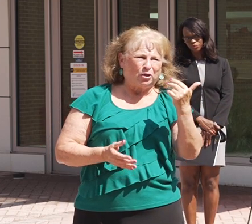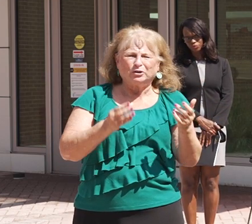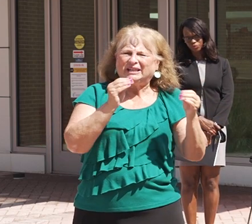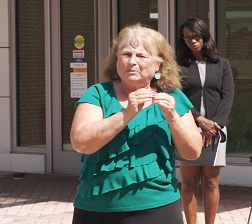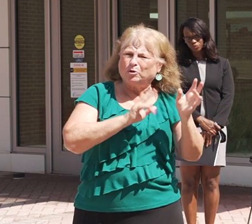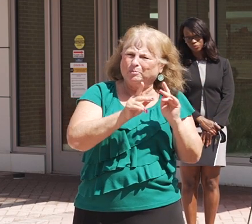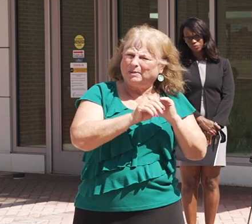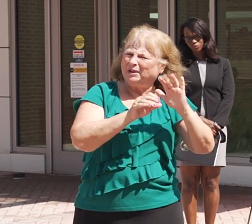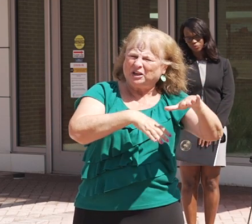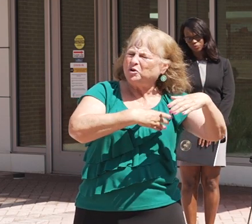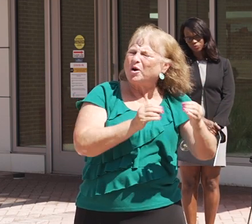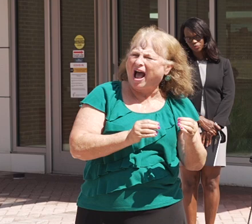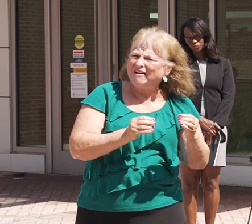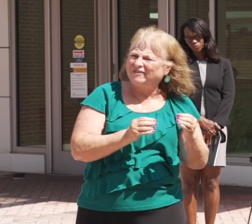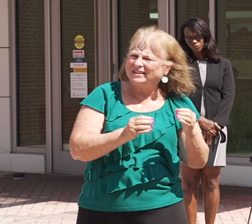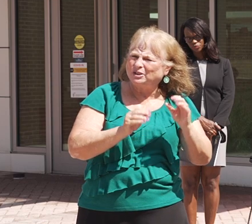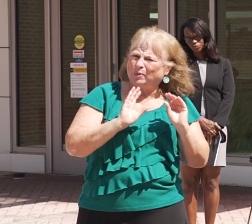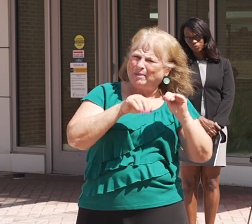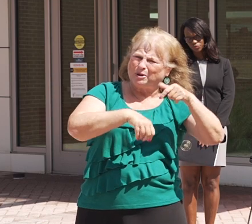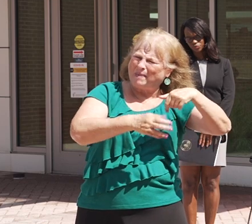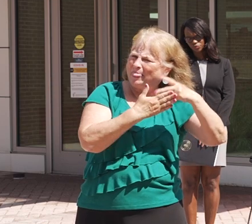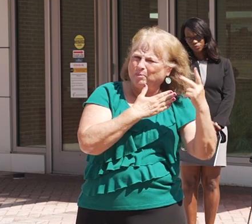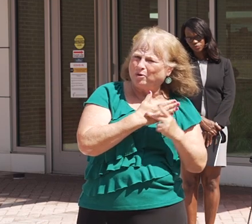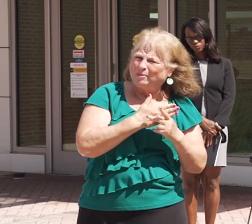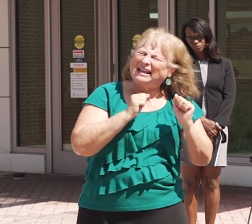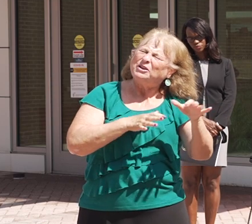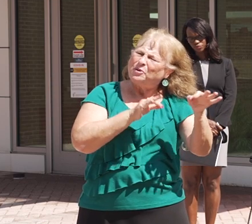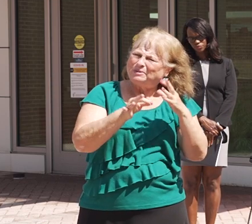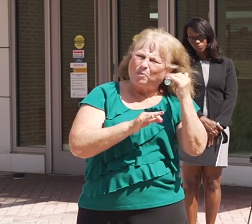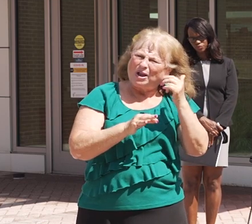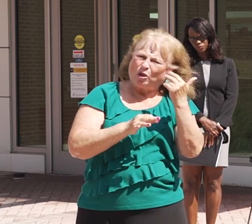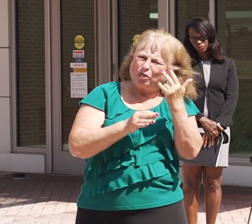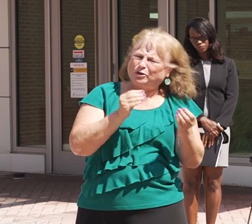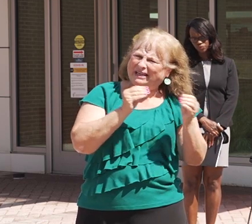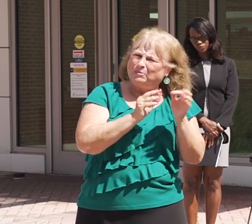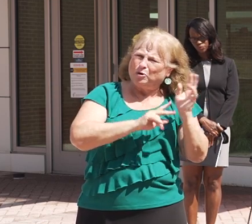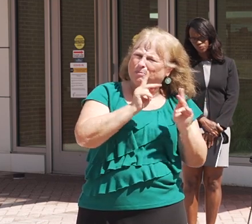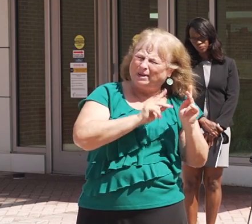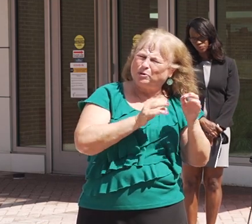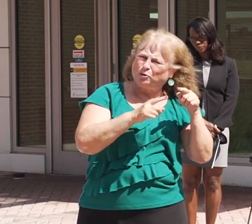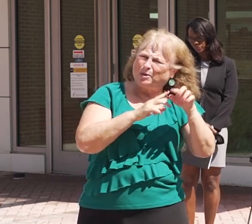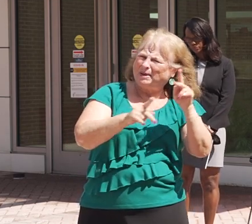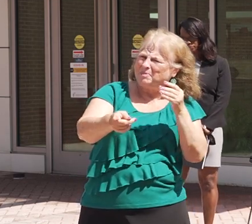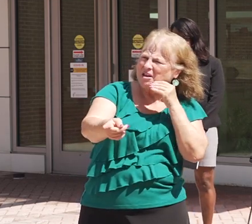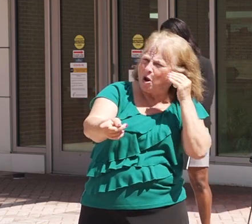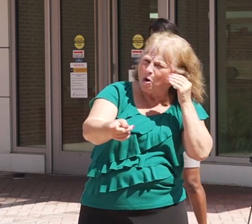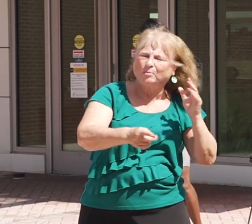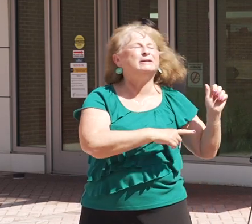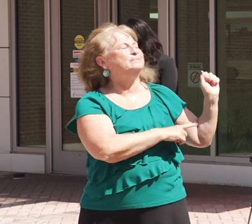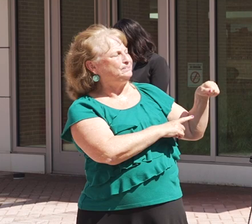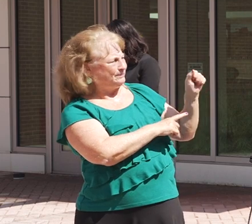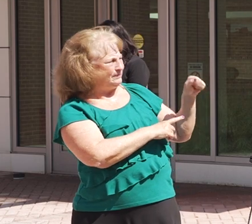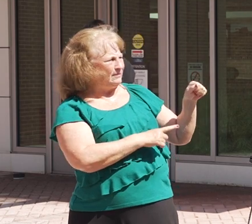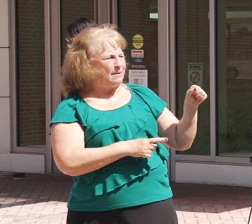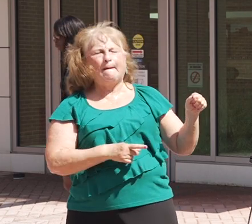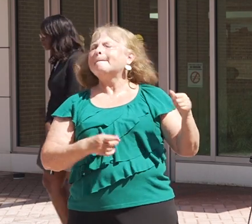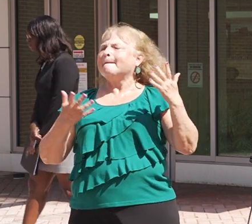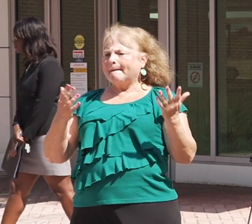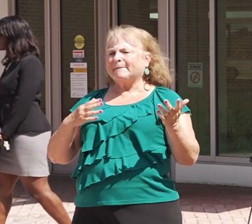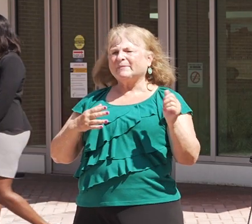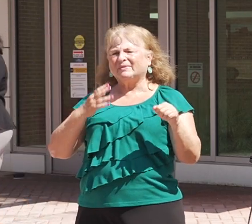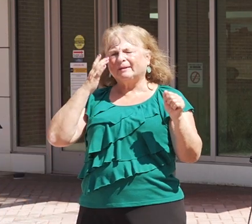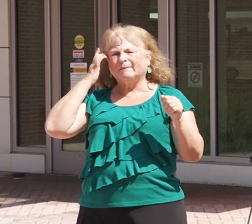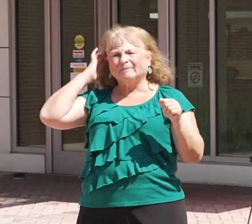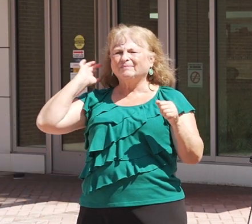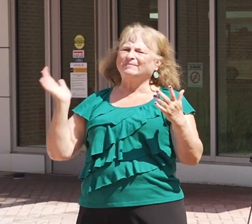people in your office with implementing this program. Can you explain that a little bit to the people at home? Yeah, absolutely. So